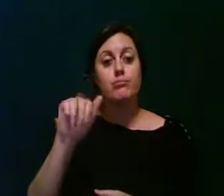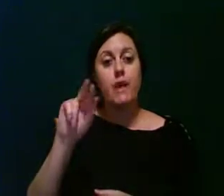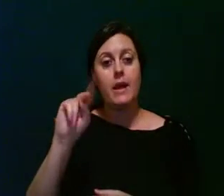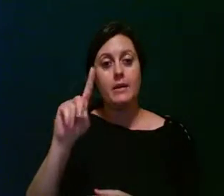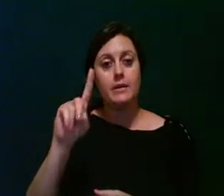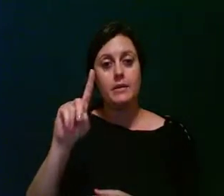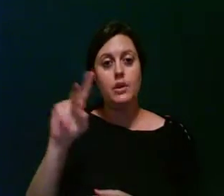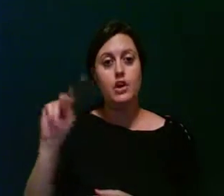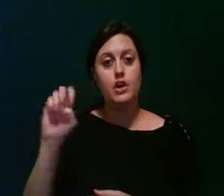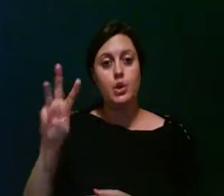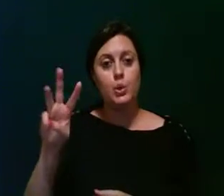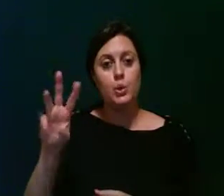brandyou.com, and it's